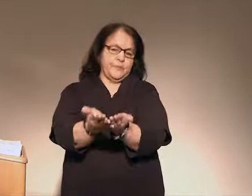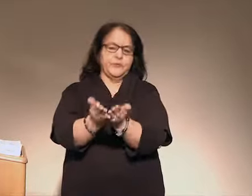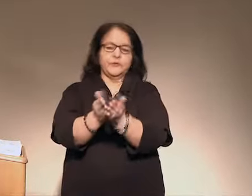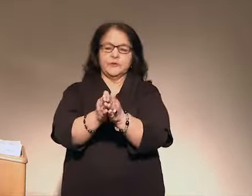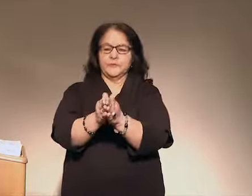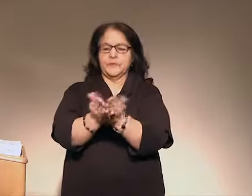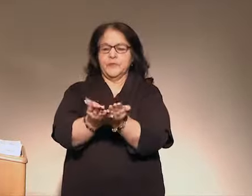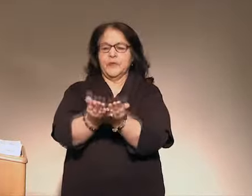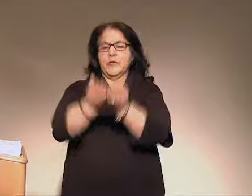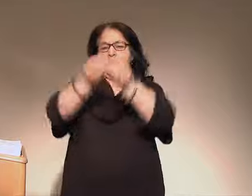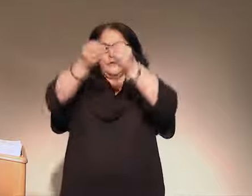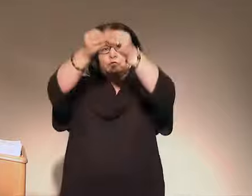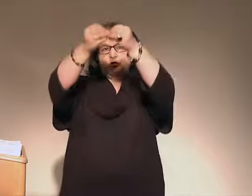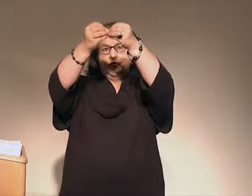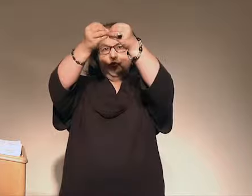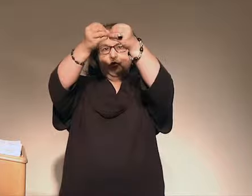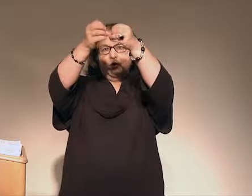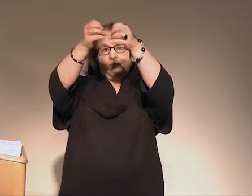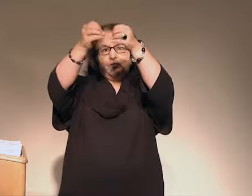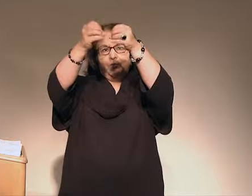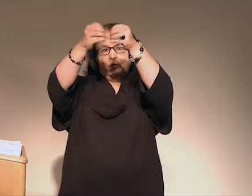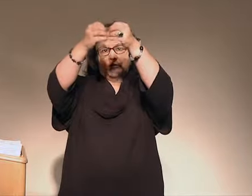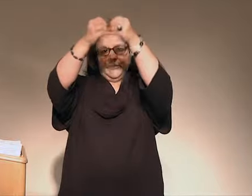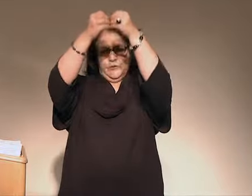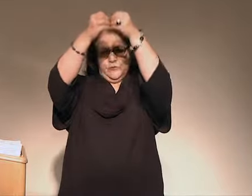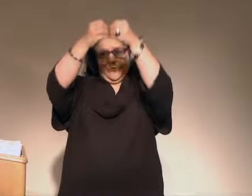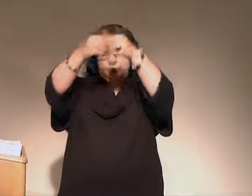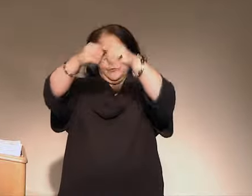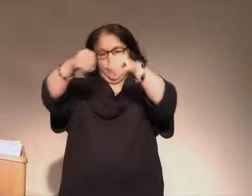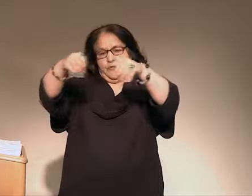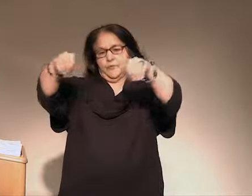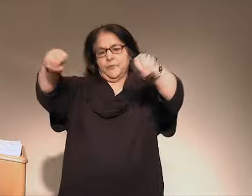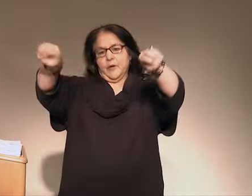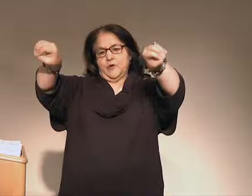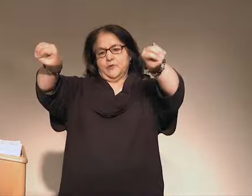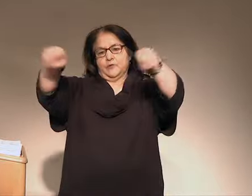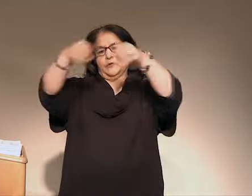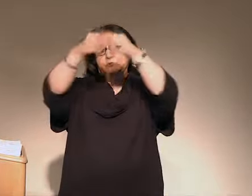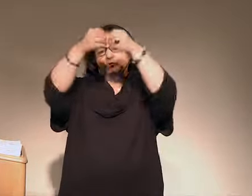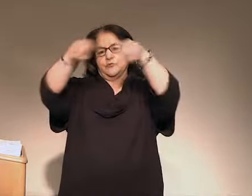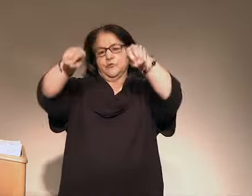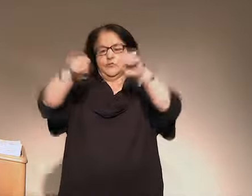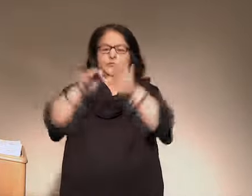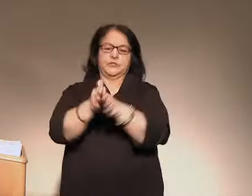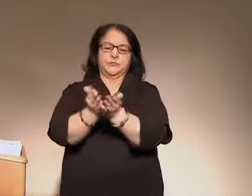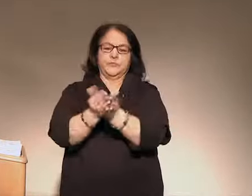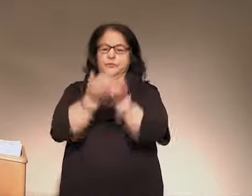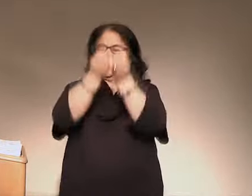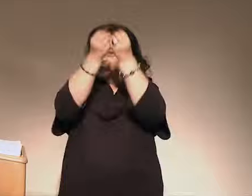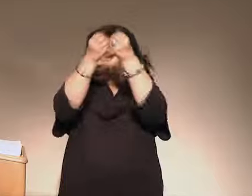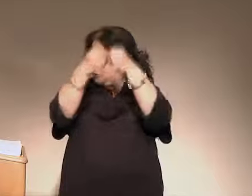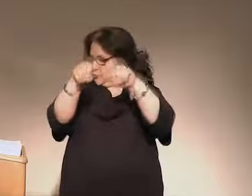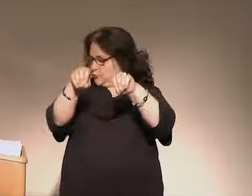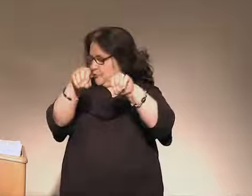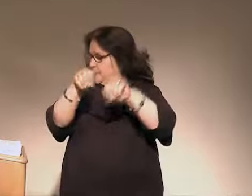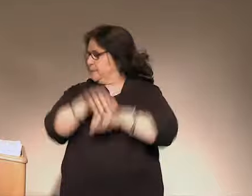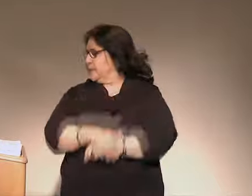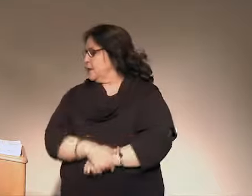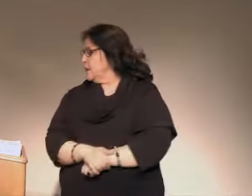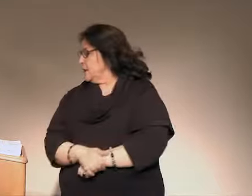book. And then store, you have your two palms together and you're going to move them outward. Store, so that's book, store.